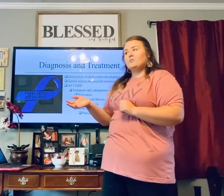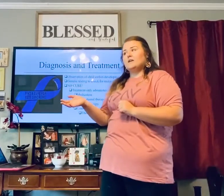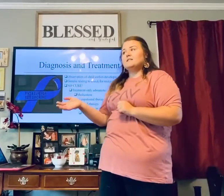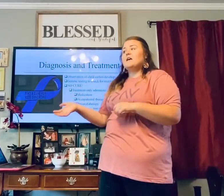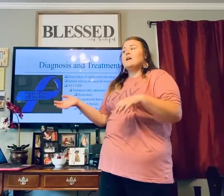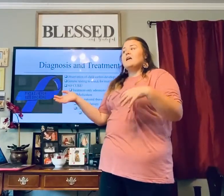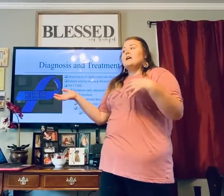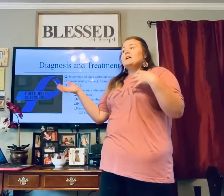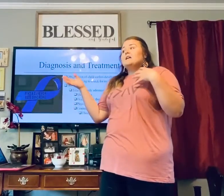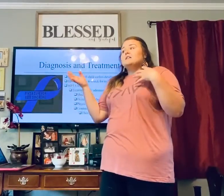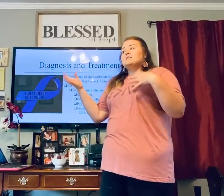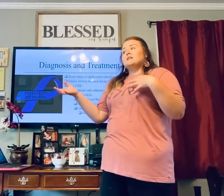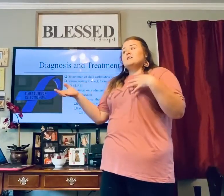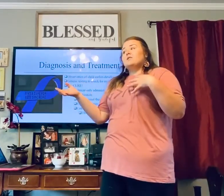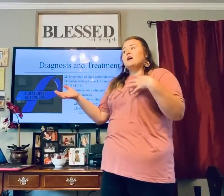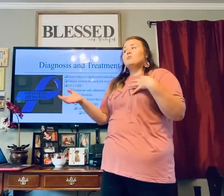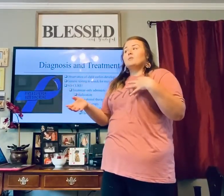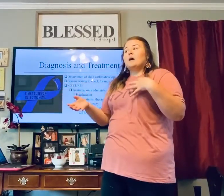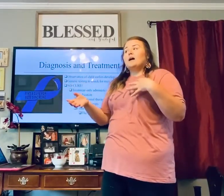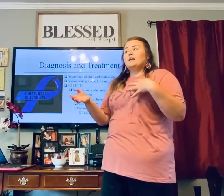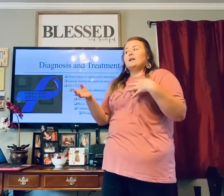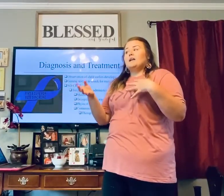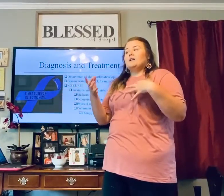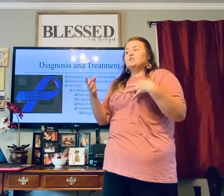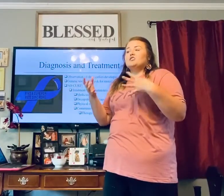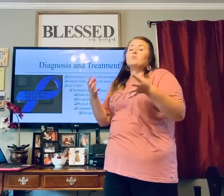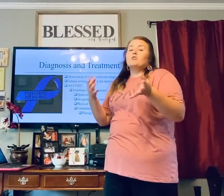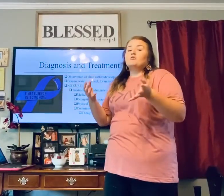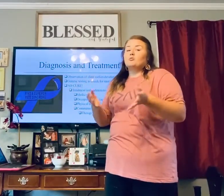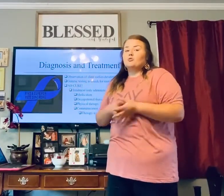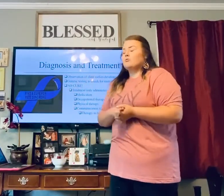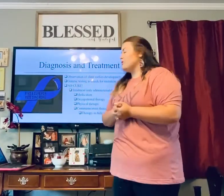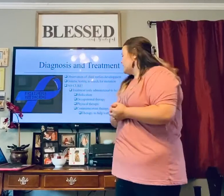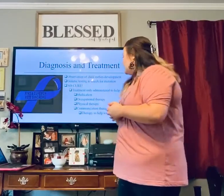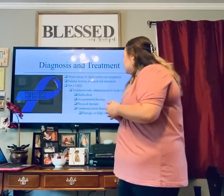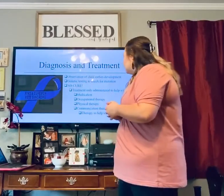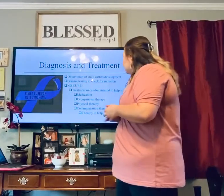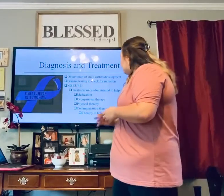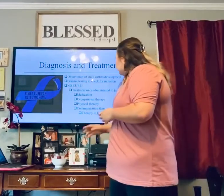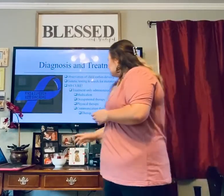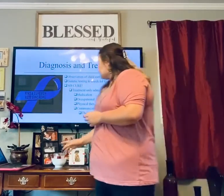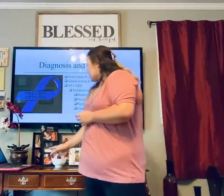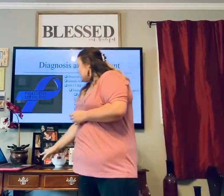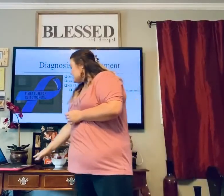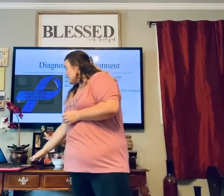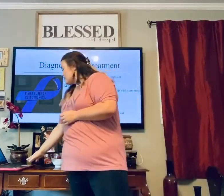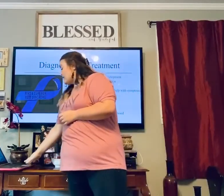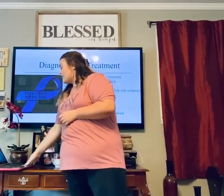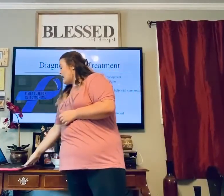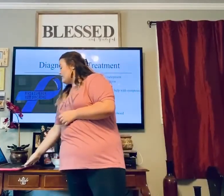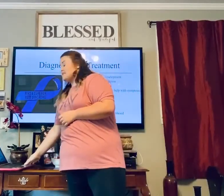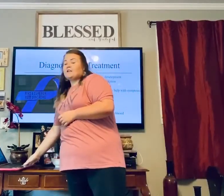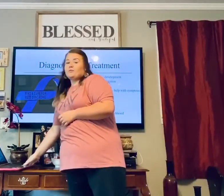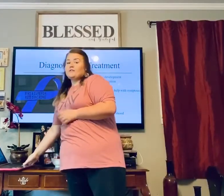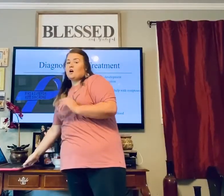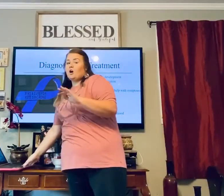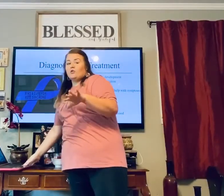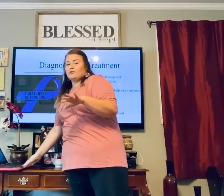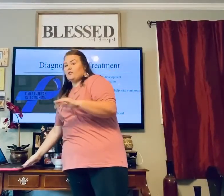therapies to help their body and somewhat feel normal again. And so they'll have these therapies all through life.